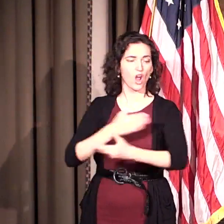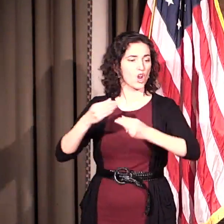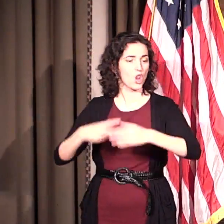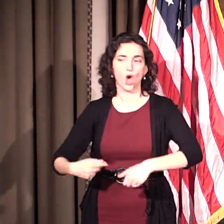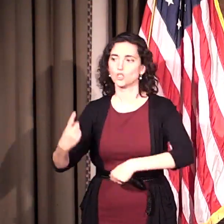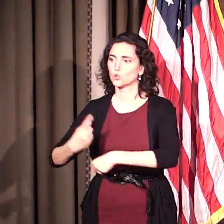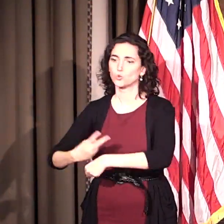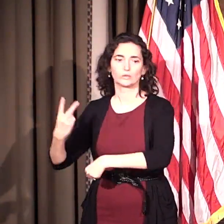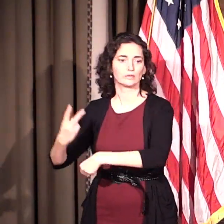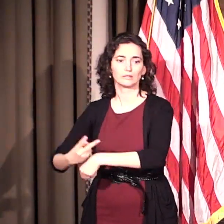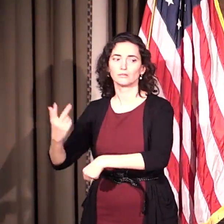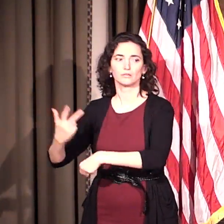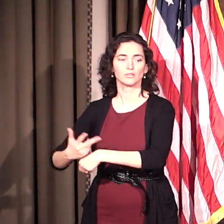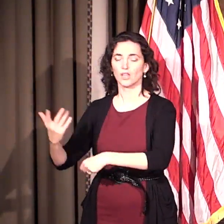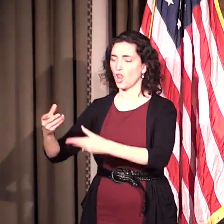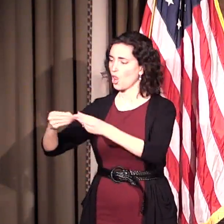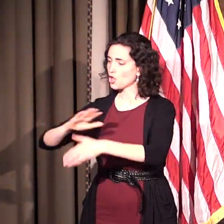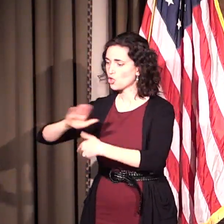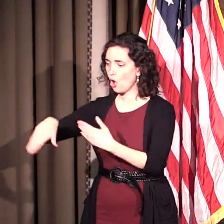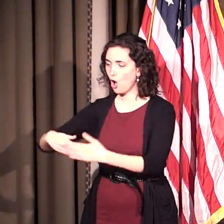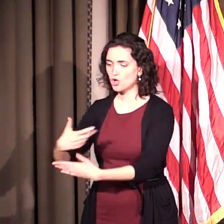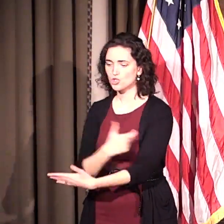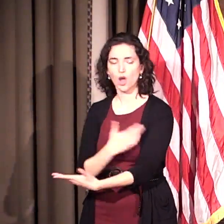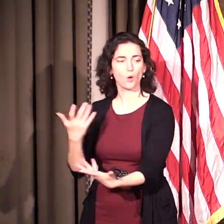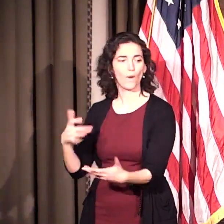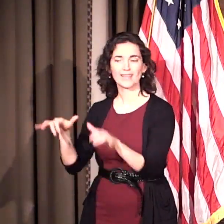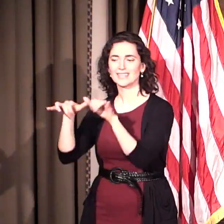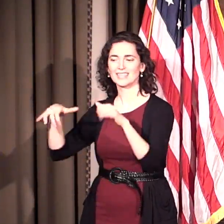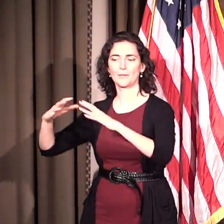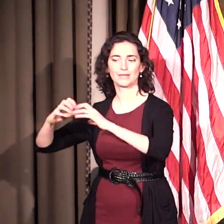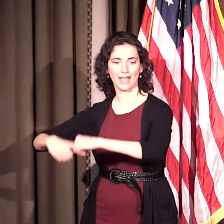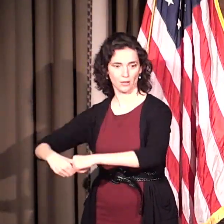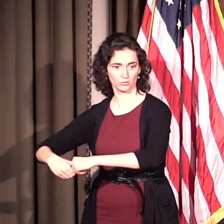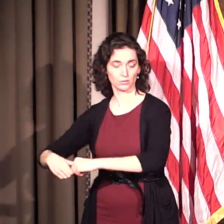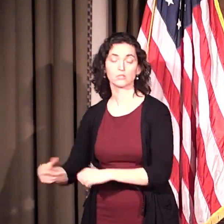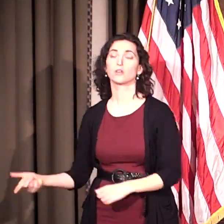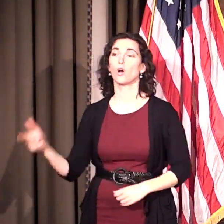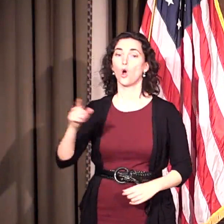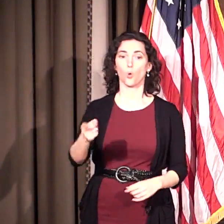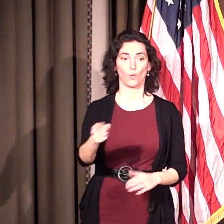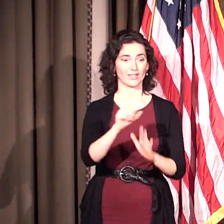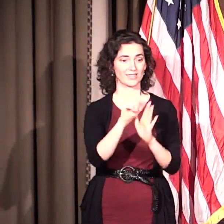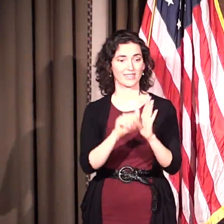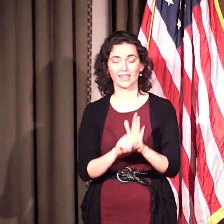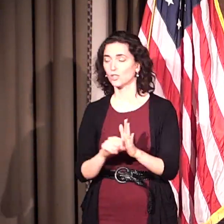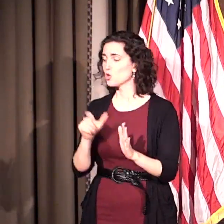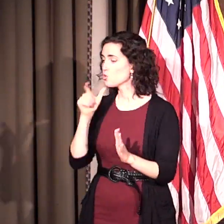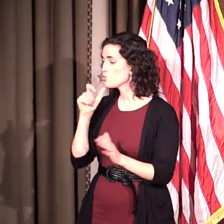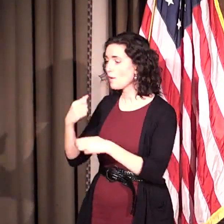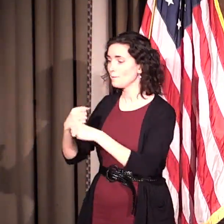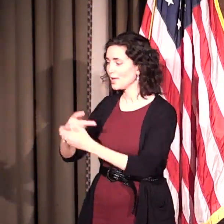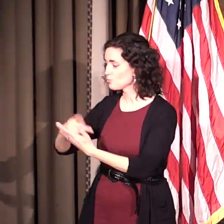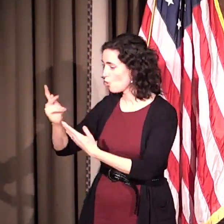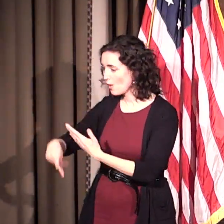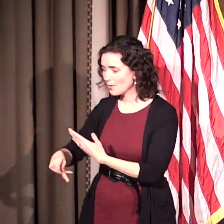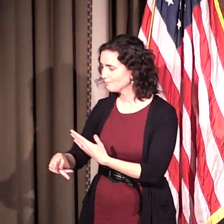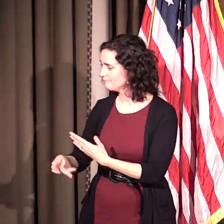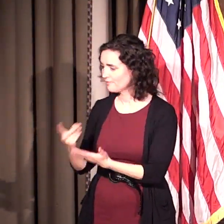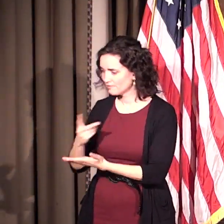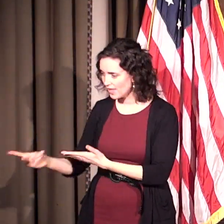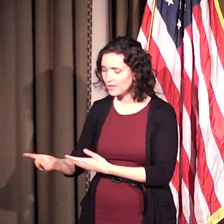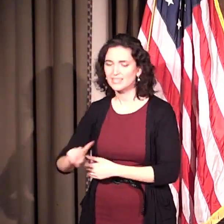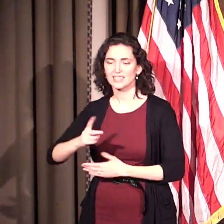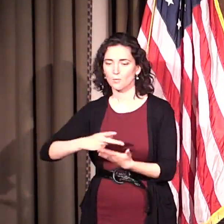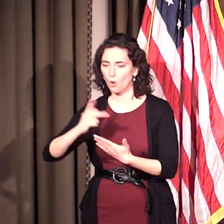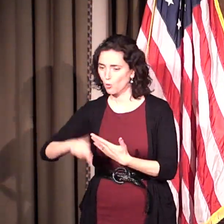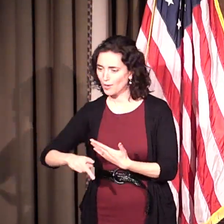because those systems went down. I talked to another state that is now on their third vendor of those type of programs because the first two didn't work that well. So